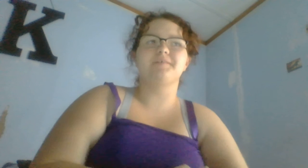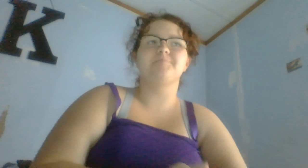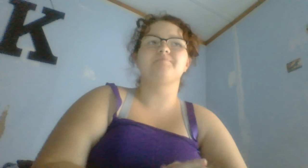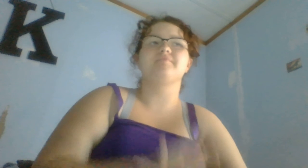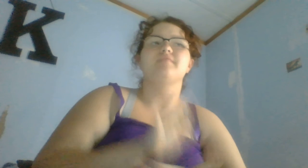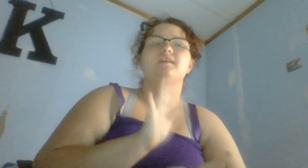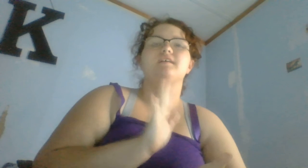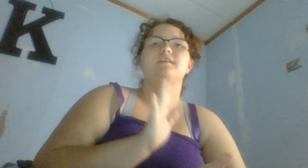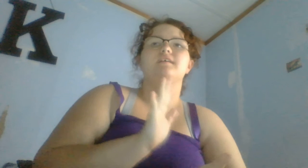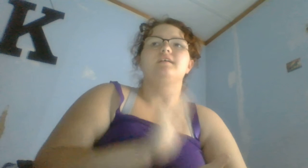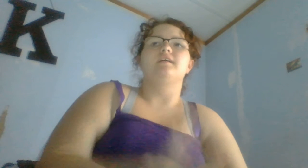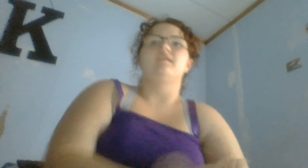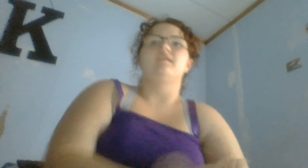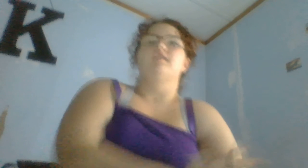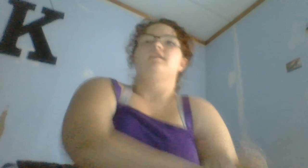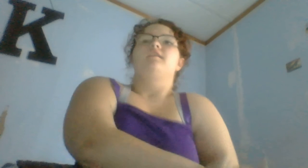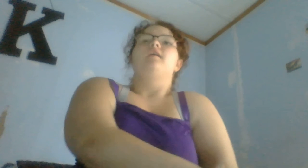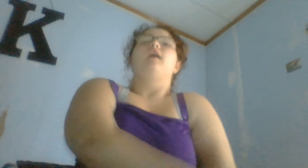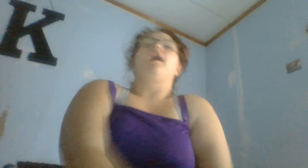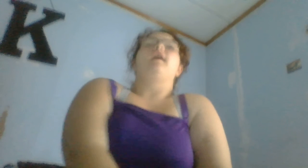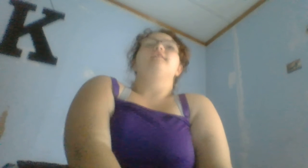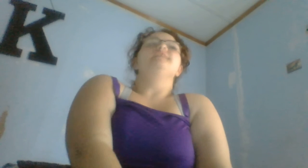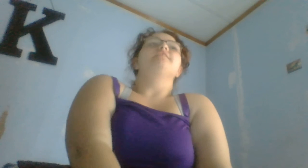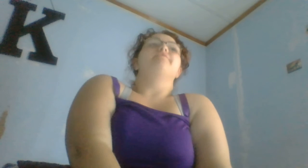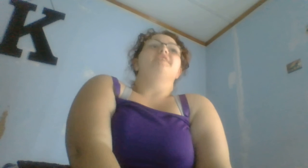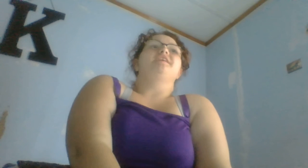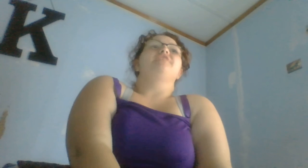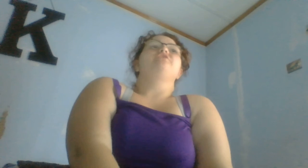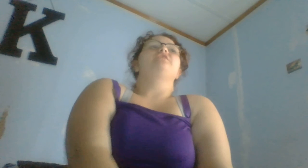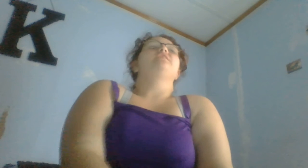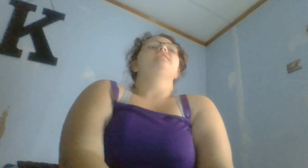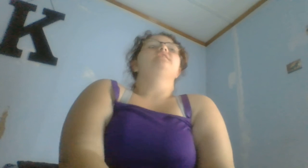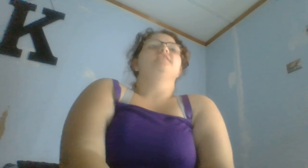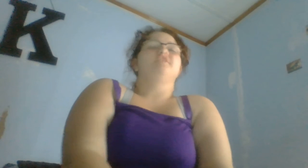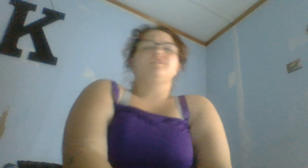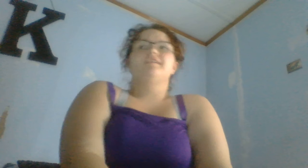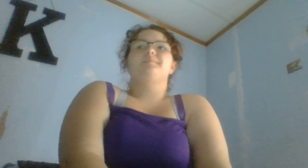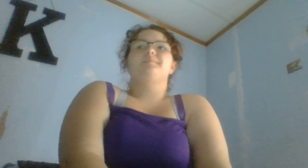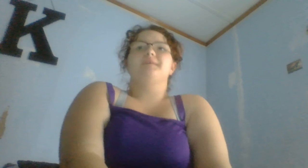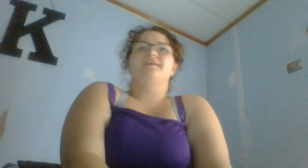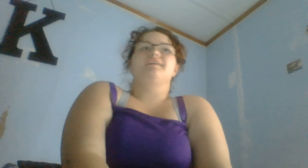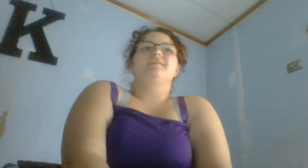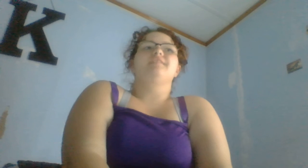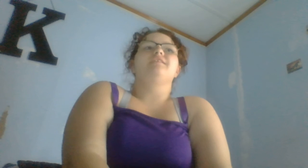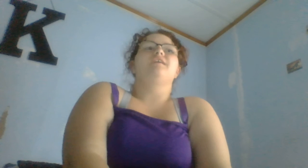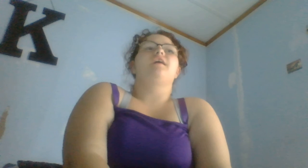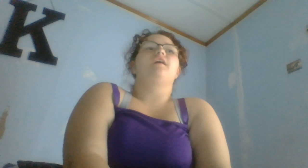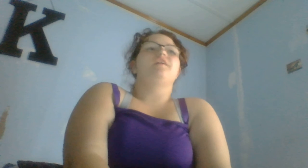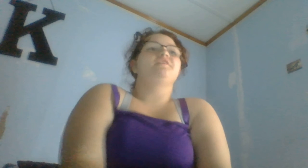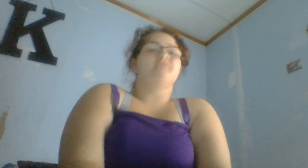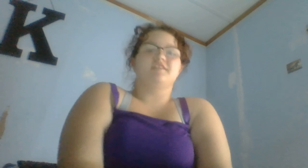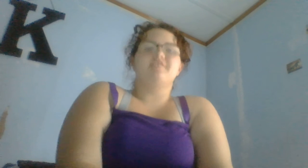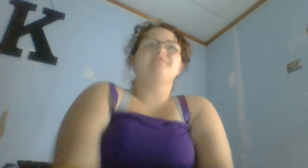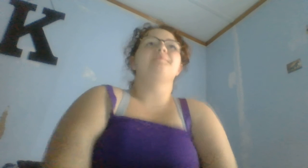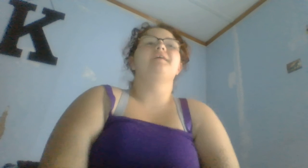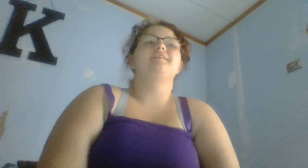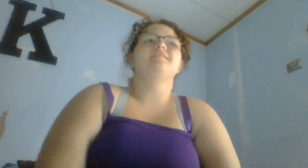this video should literally be on new year's but